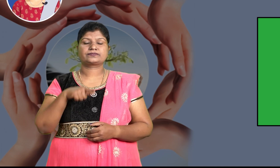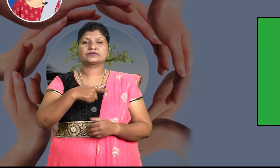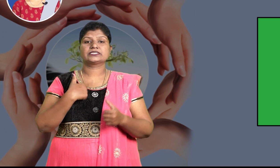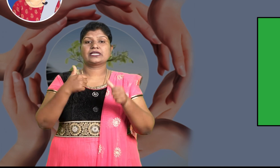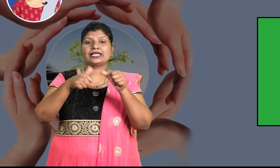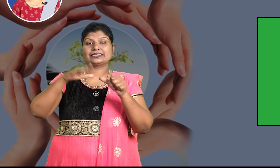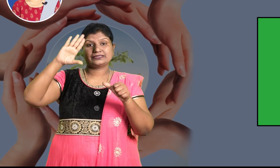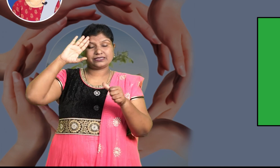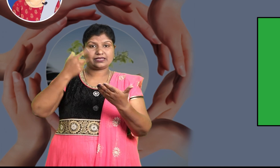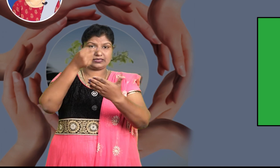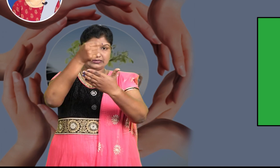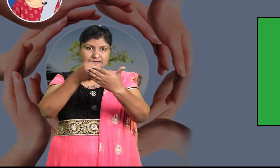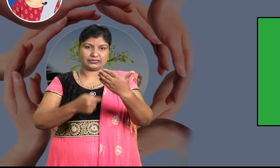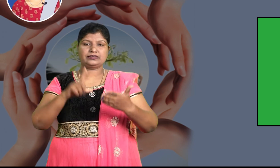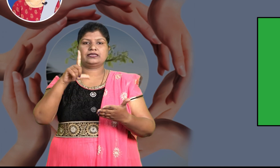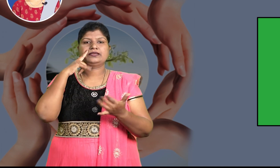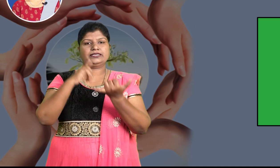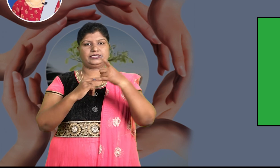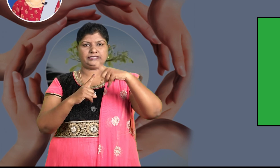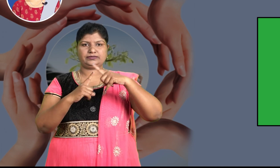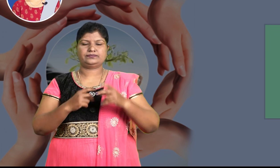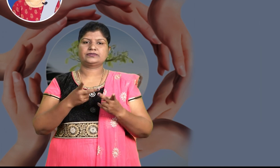attendance list, etc.